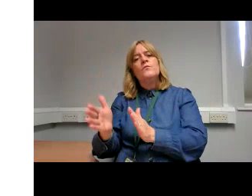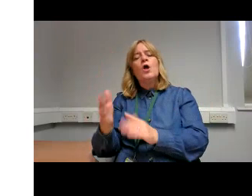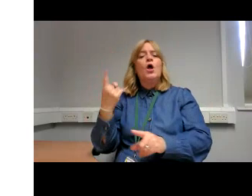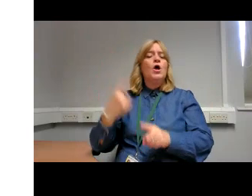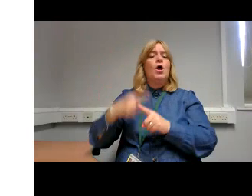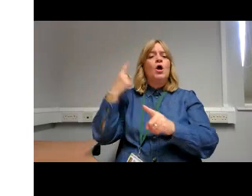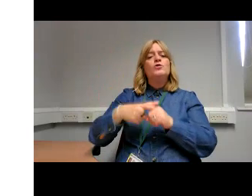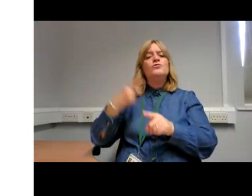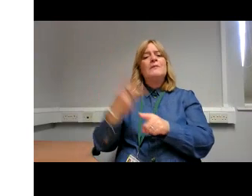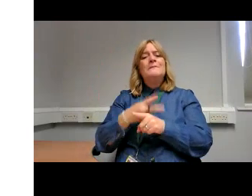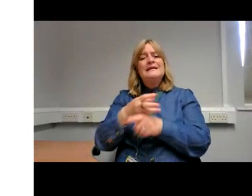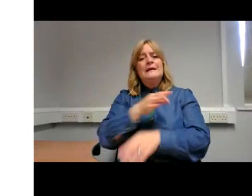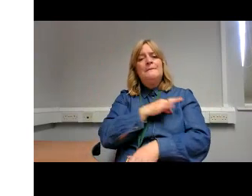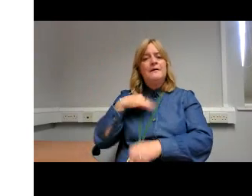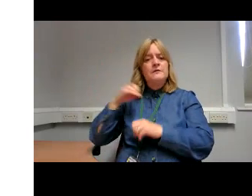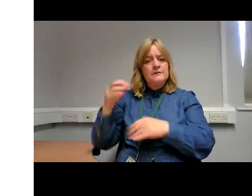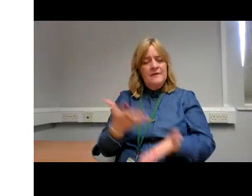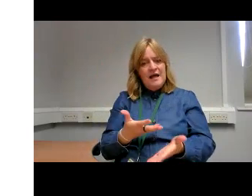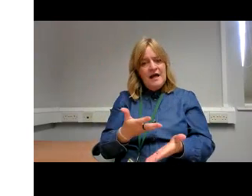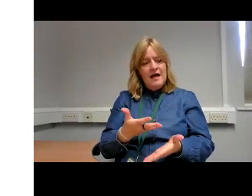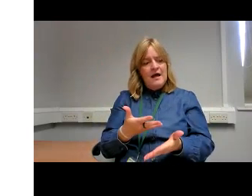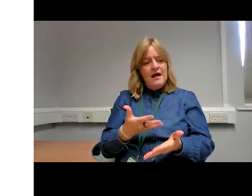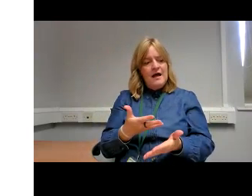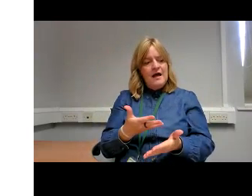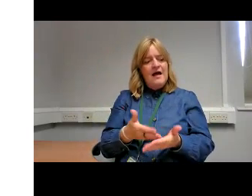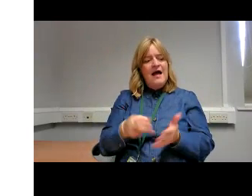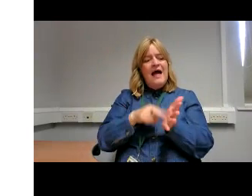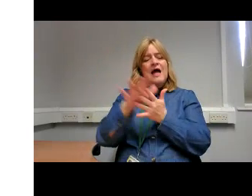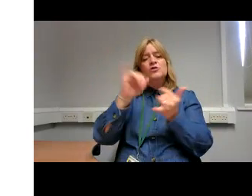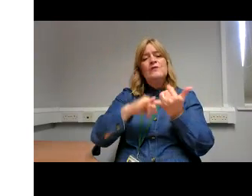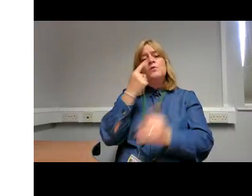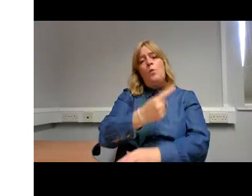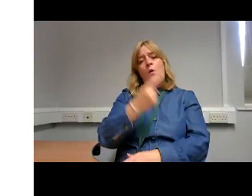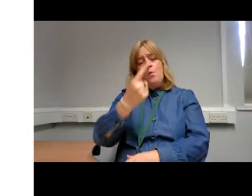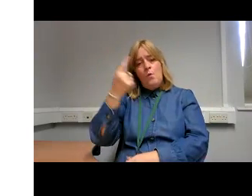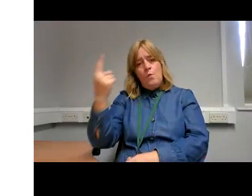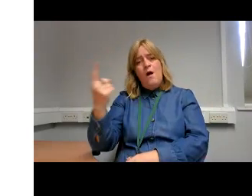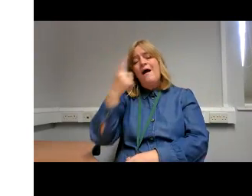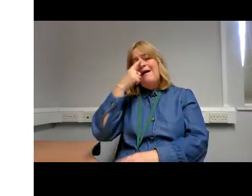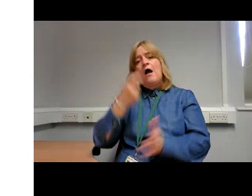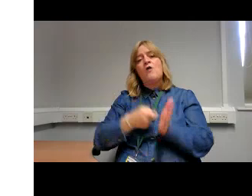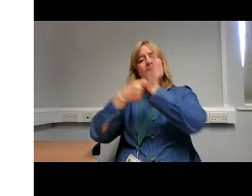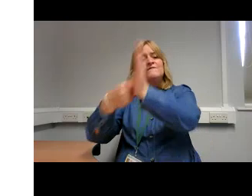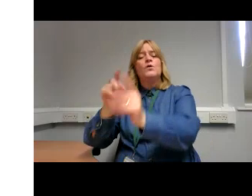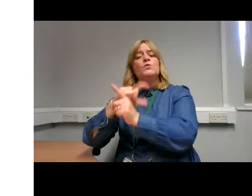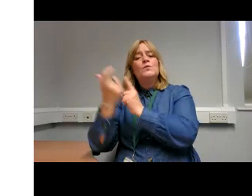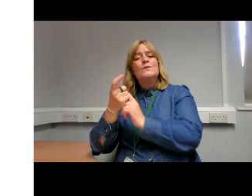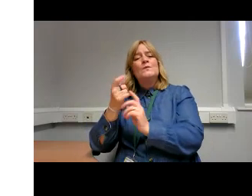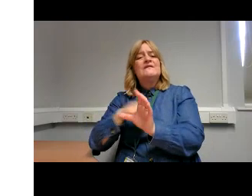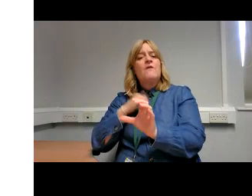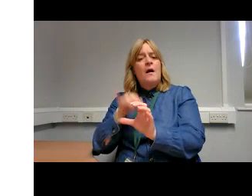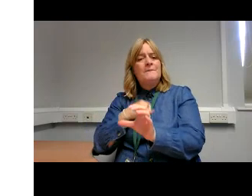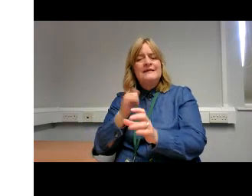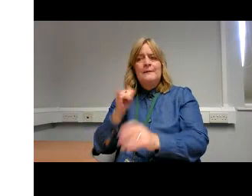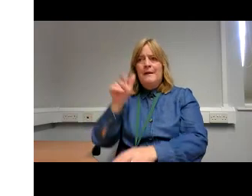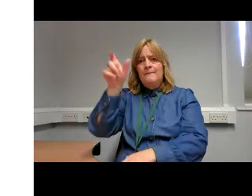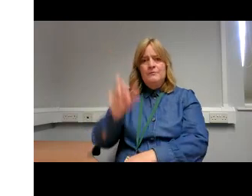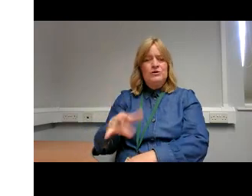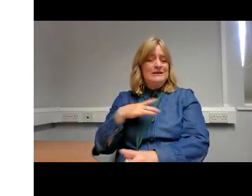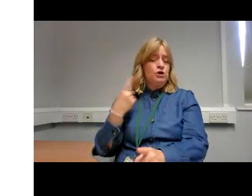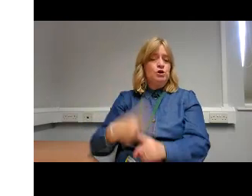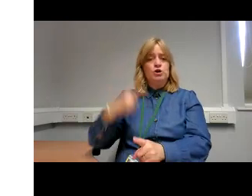supply. So NHS One do refer to community pharmacies patients that might need an urgent medicine